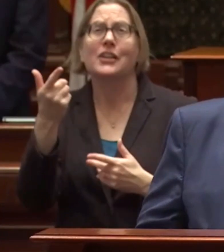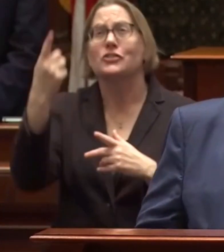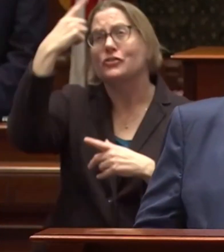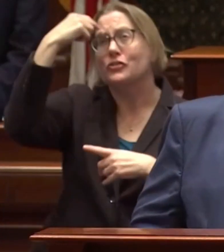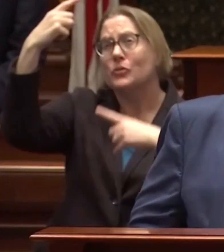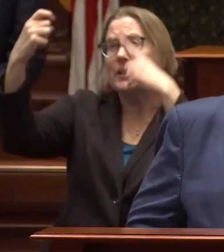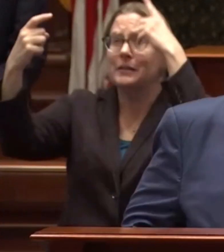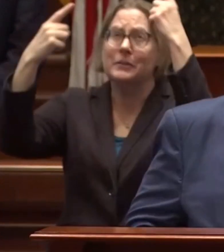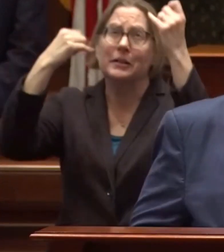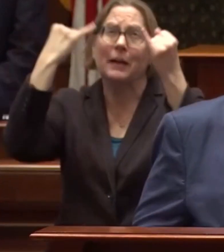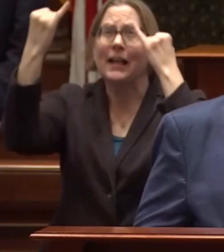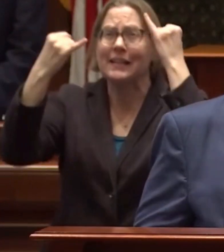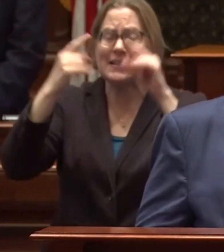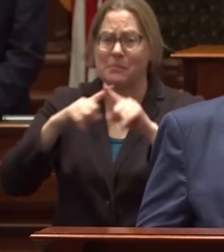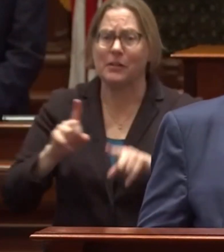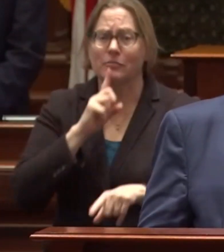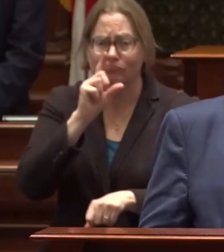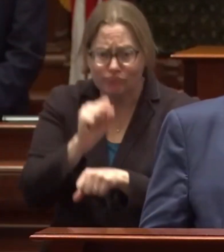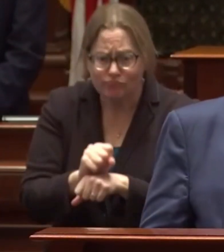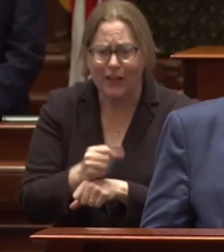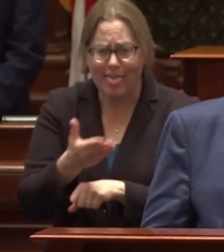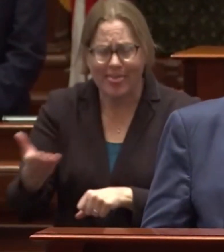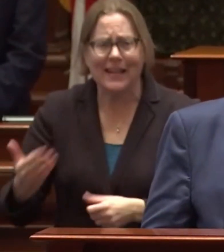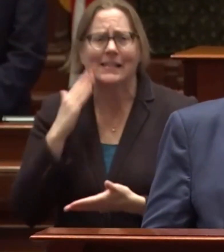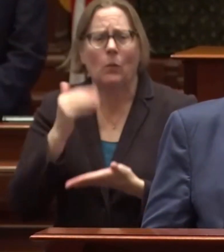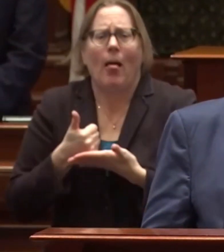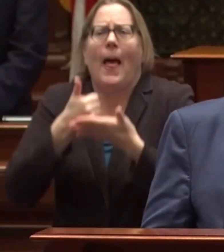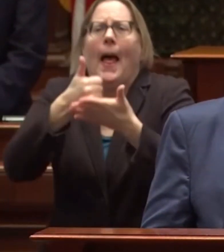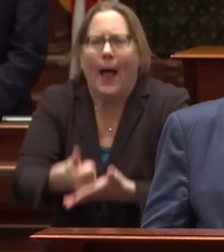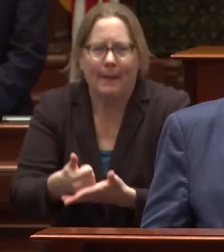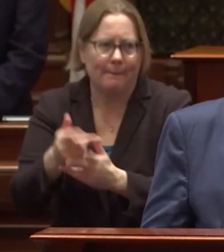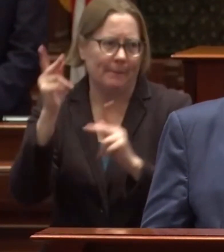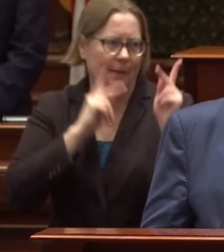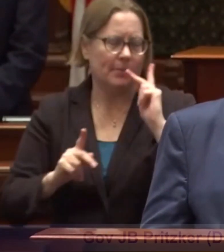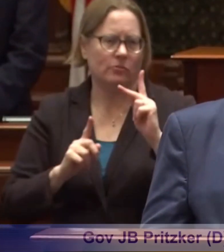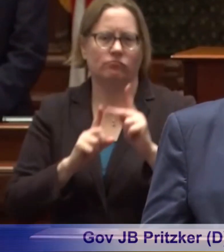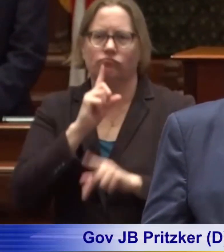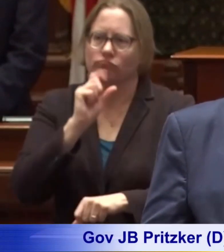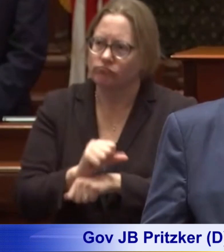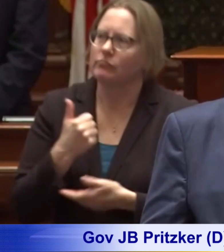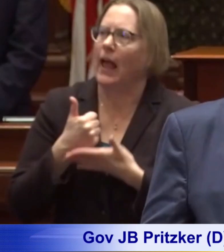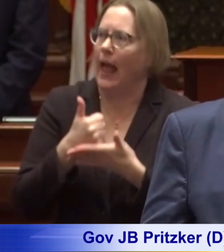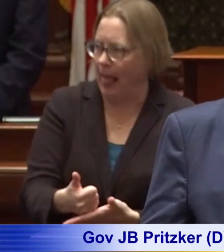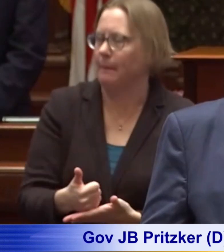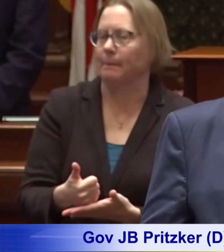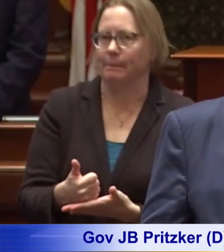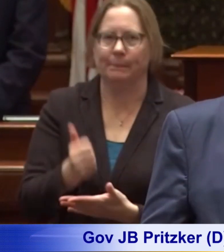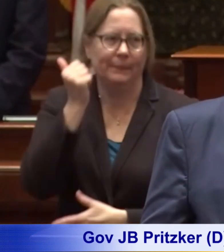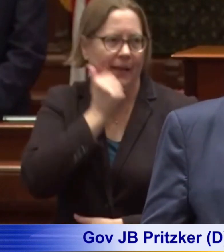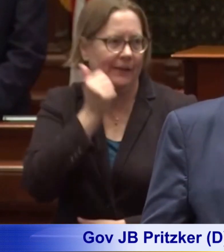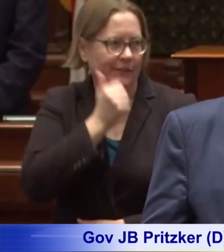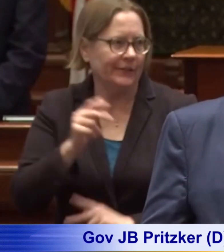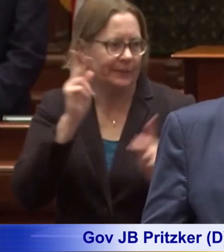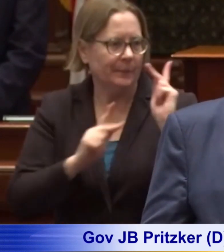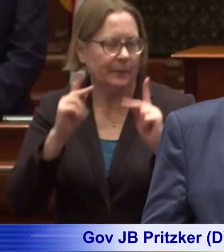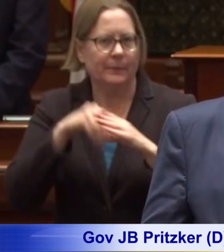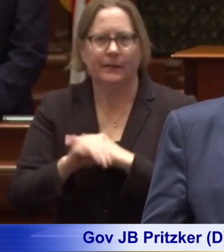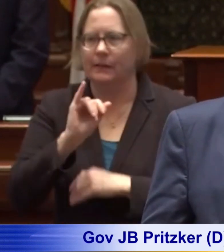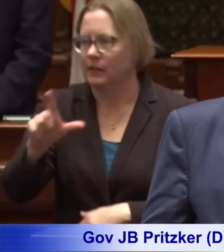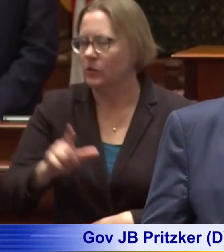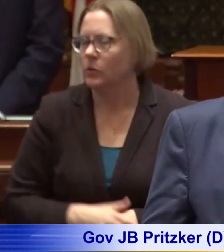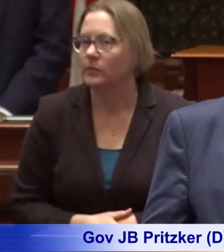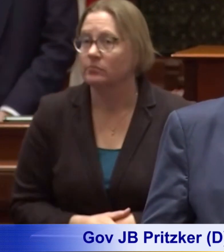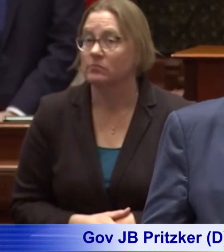policy proposals, but actually do lift the burdens up away from everyday Illinoisans. And even